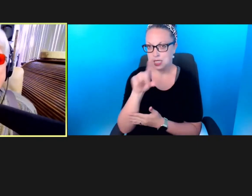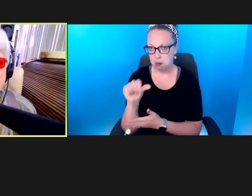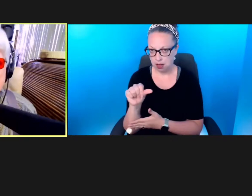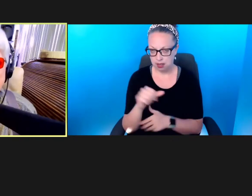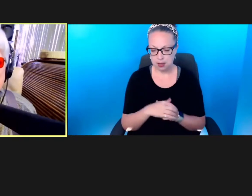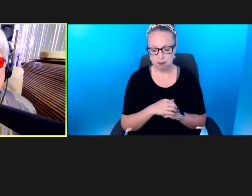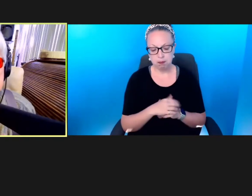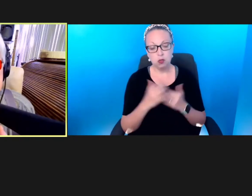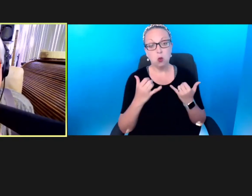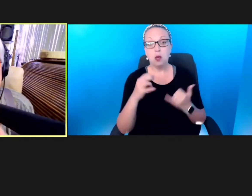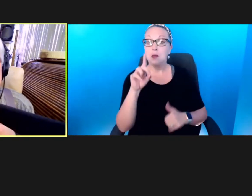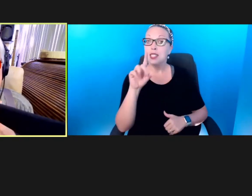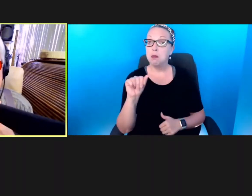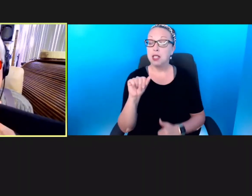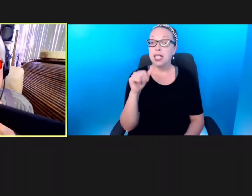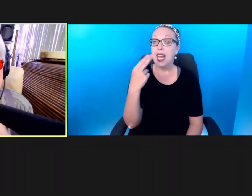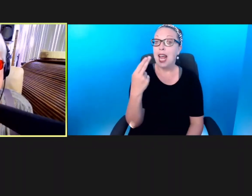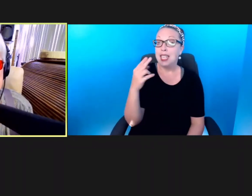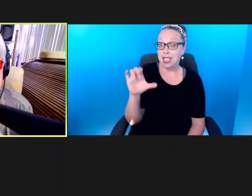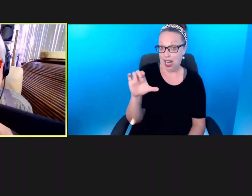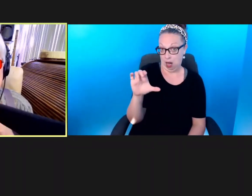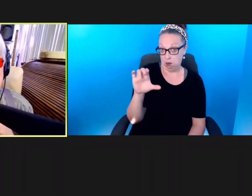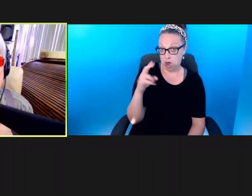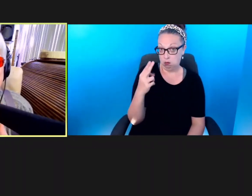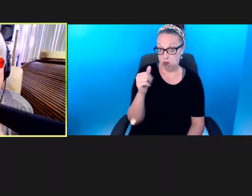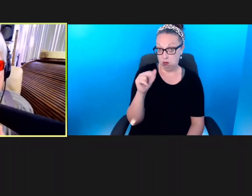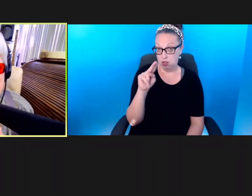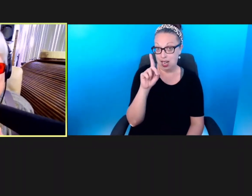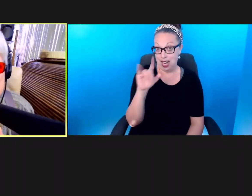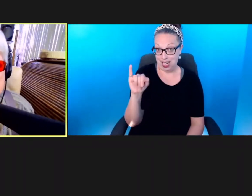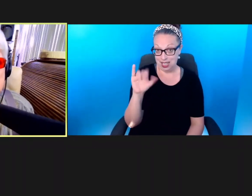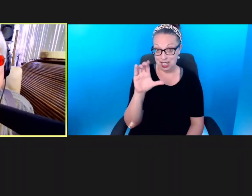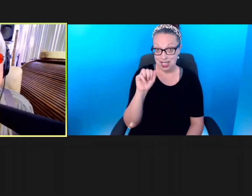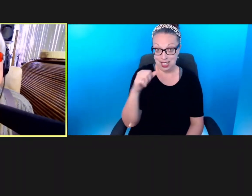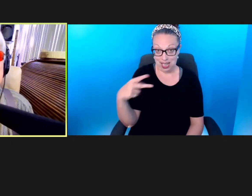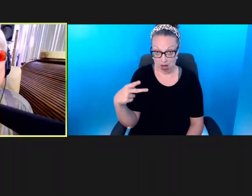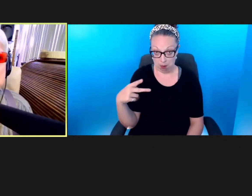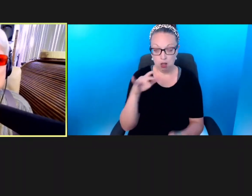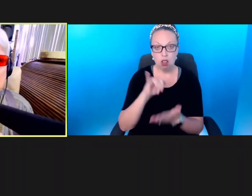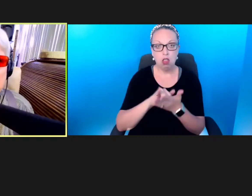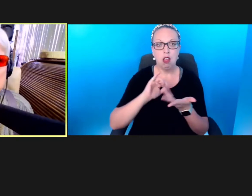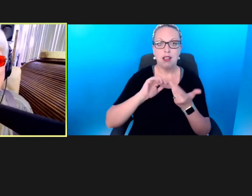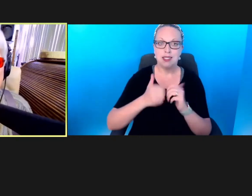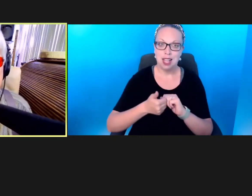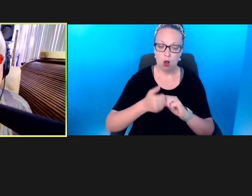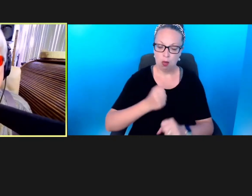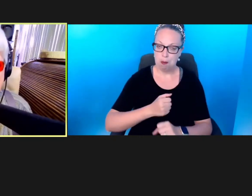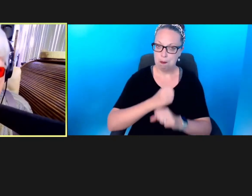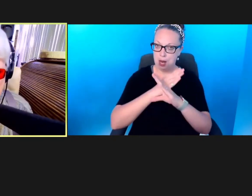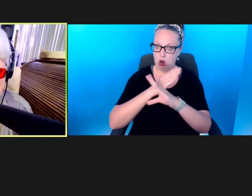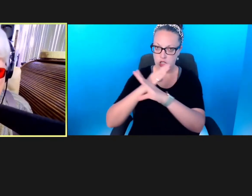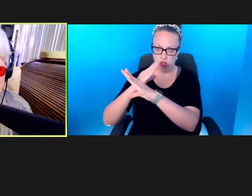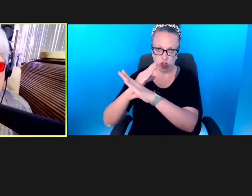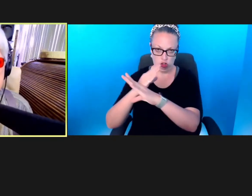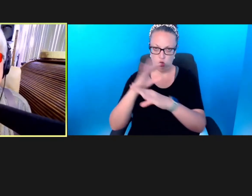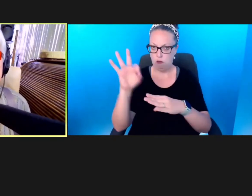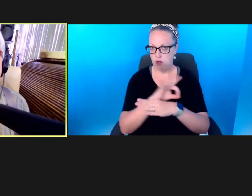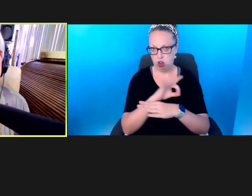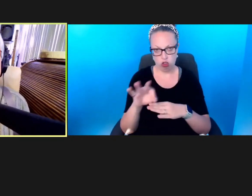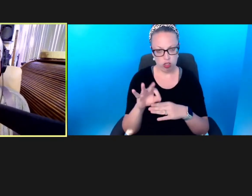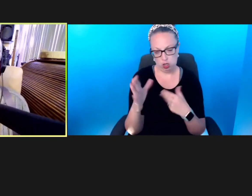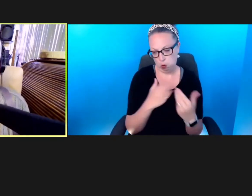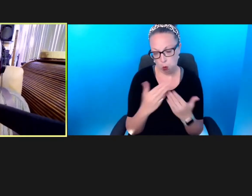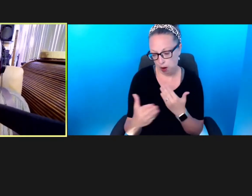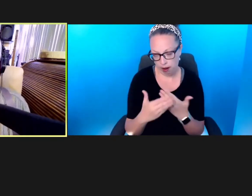disability. Handicap is the way that interferes the barriers to functioning in whatever regard.